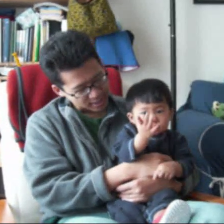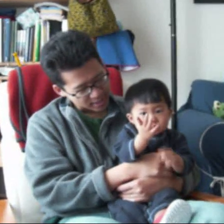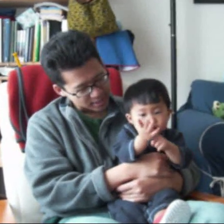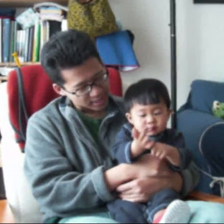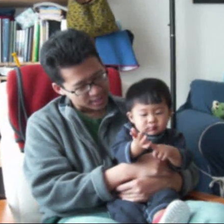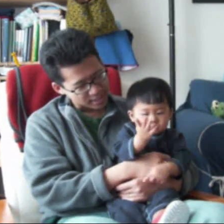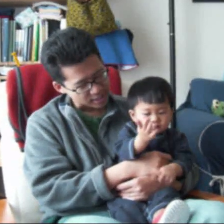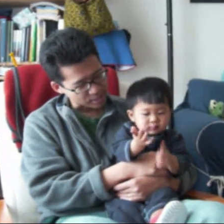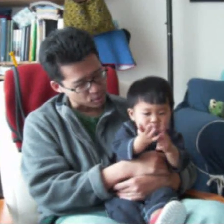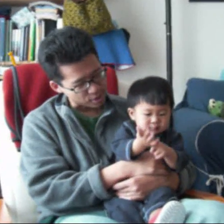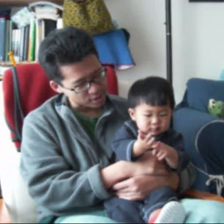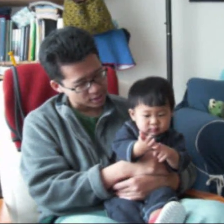Can say more?